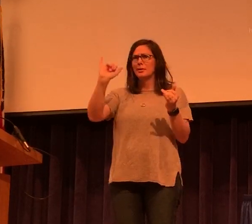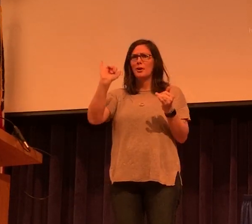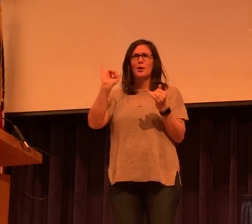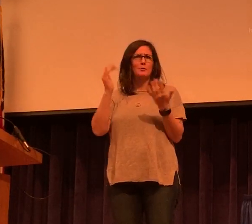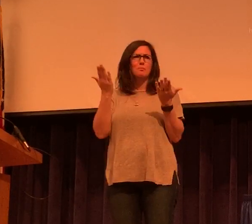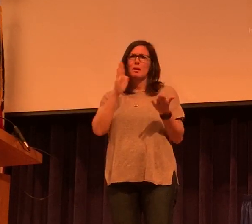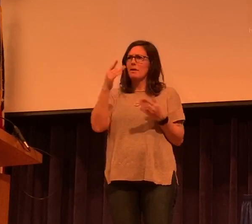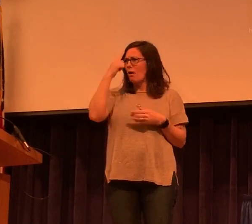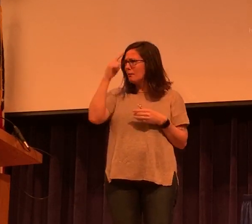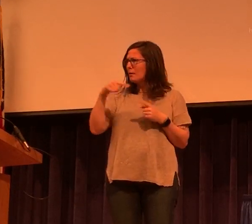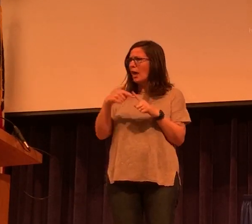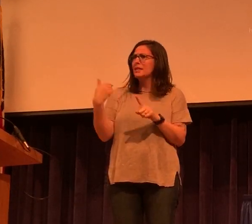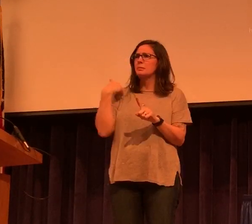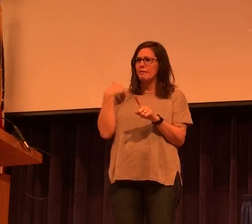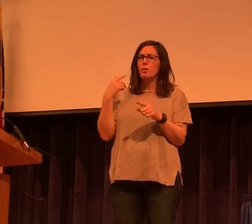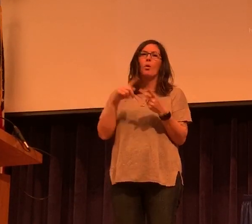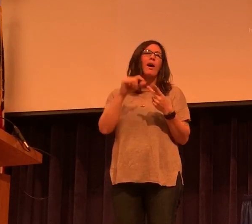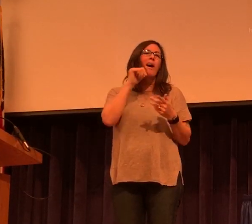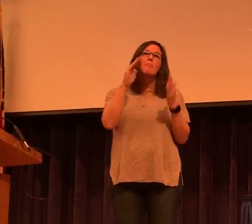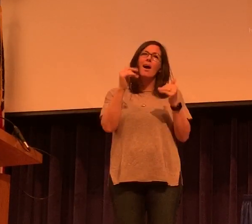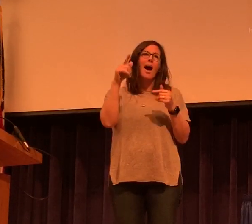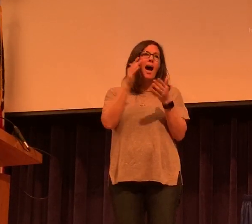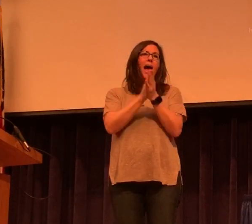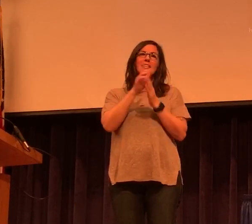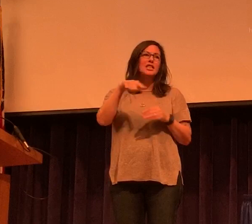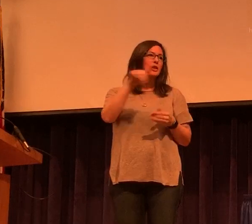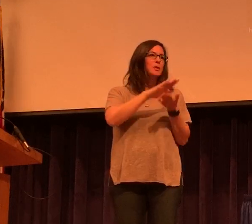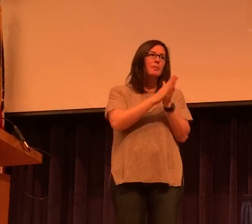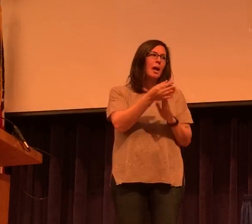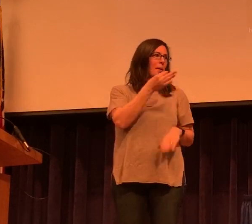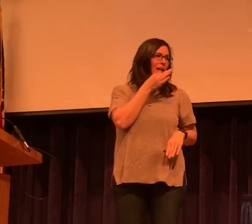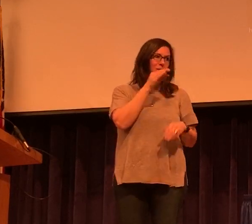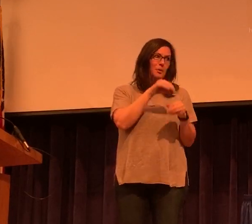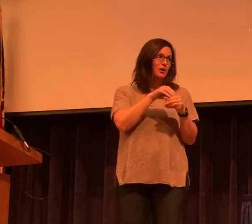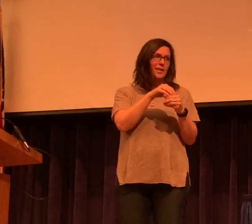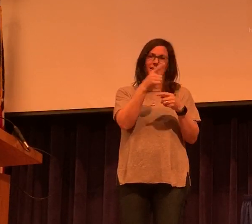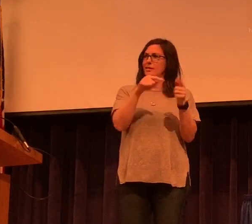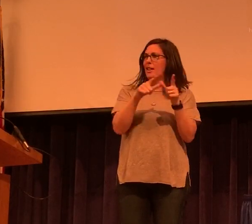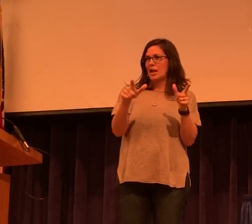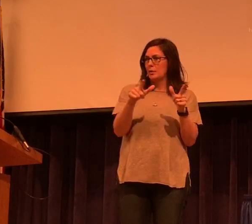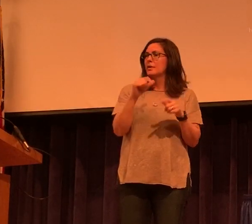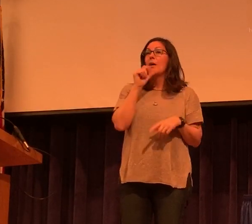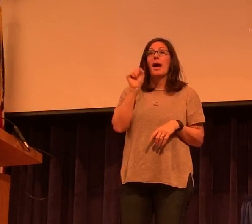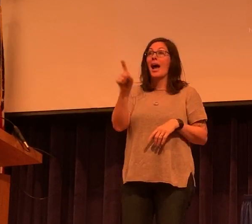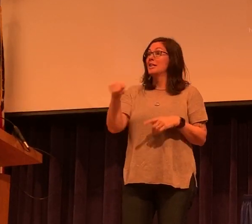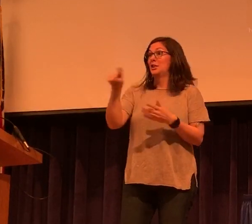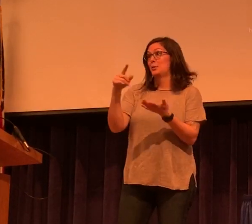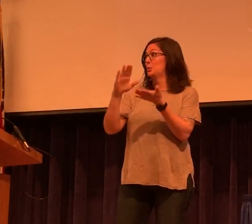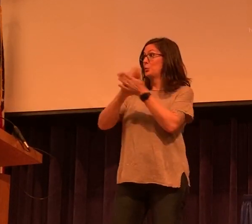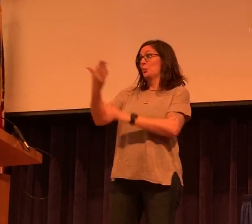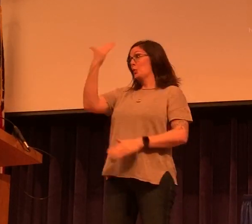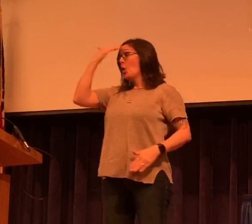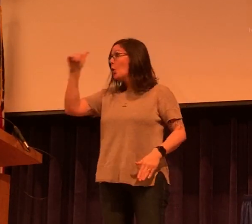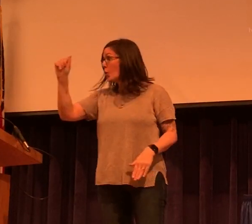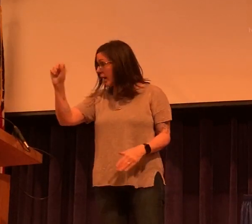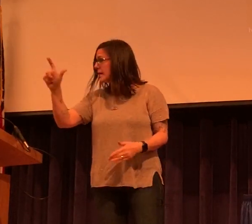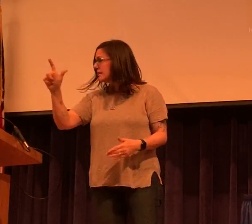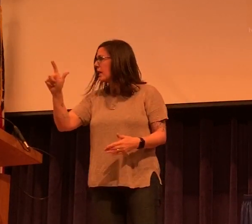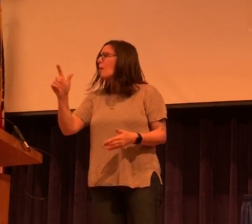So I hope that I've given you some food for thought. You might not have thought about these things before. I'm not asking any of you to become experts in sign